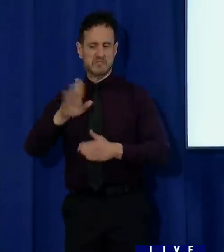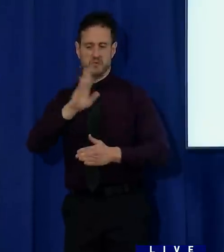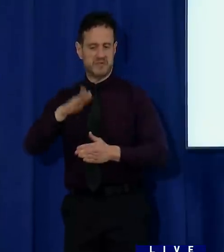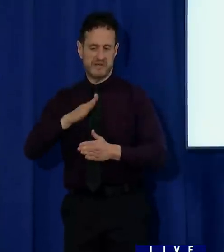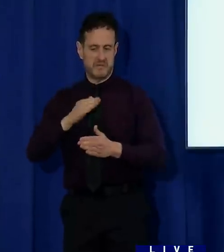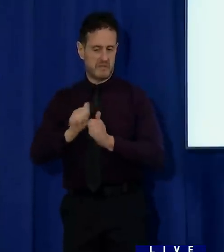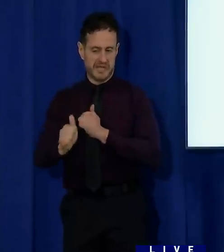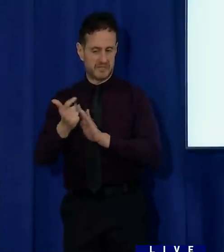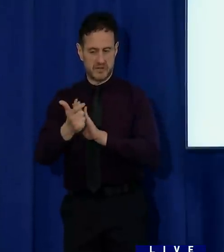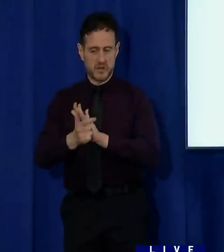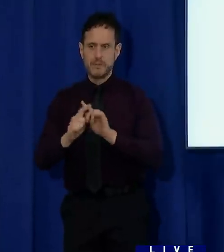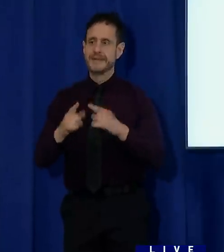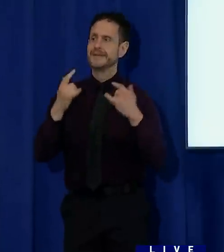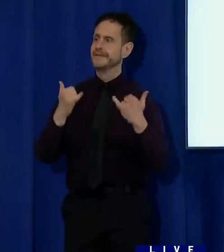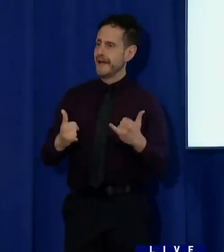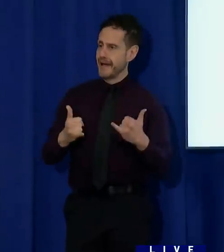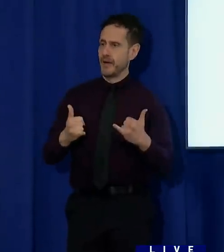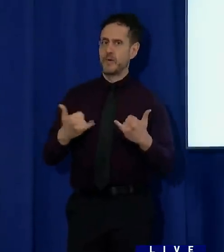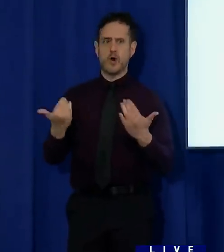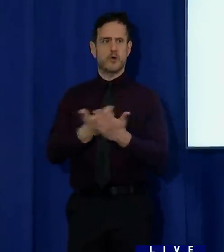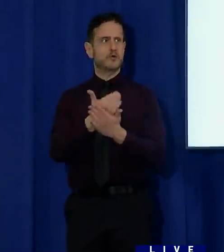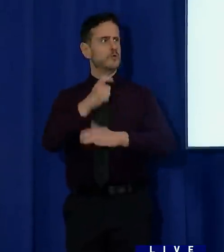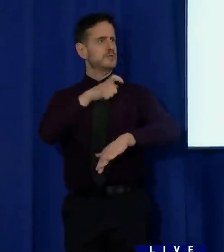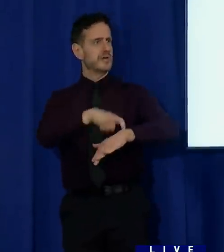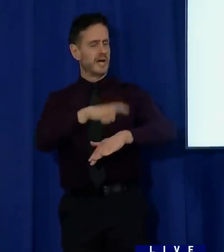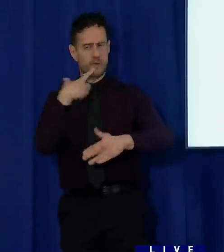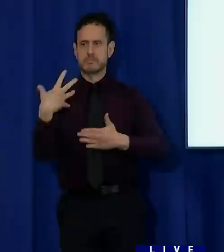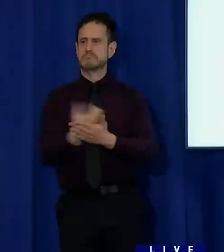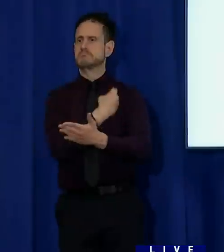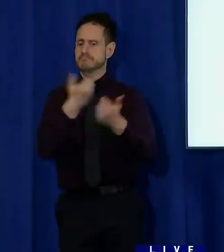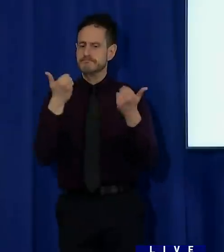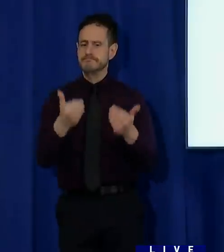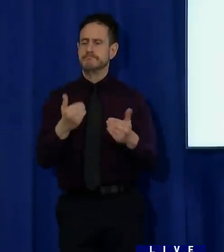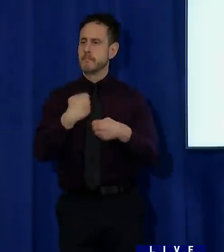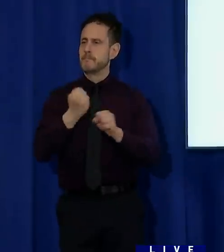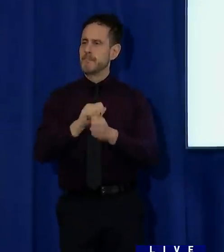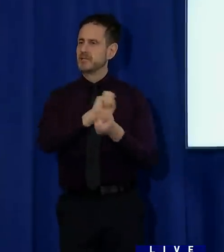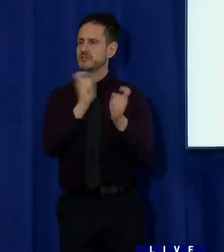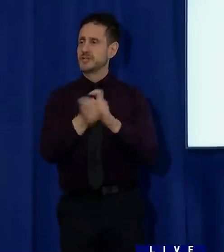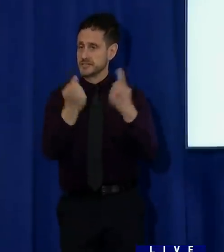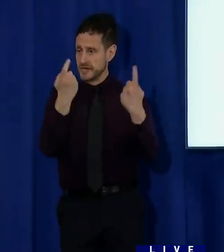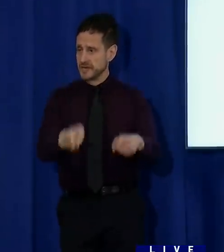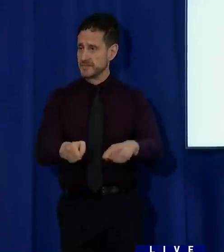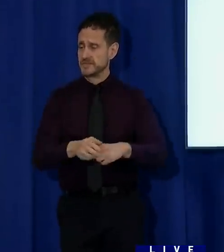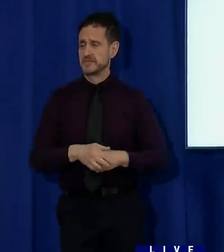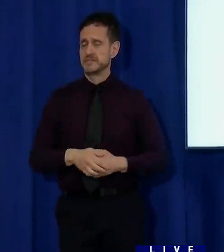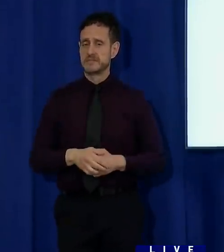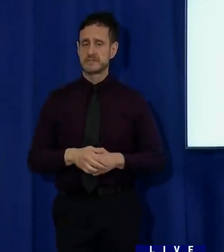we have the opportunity to make this happen. And look,